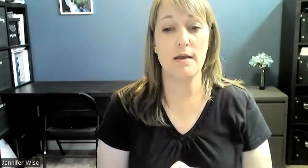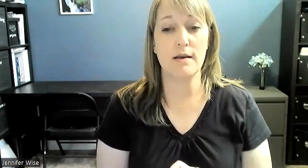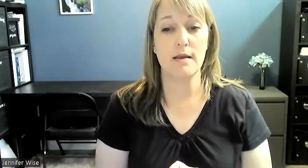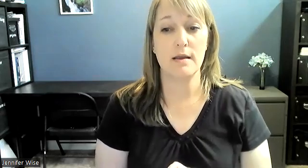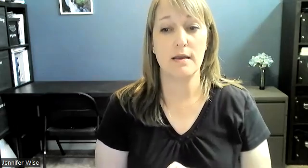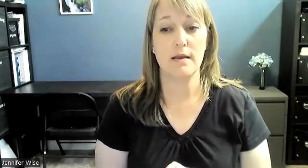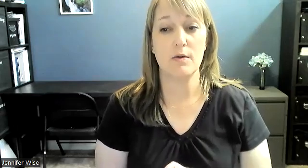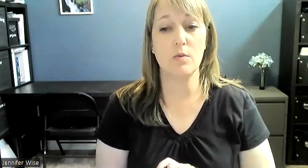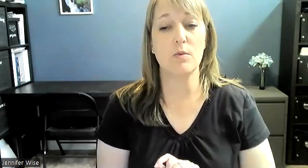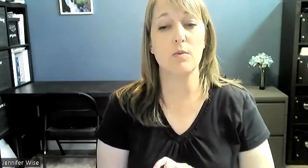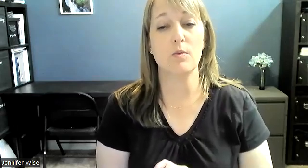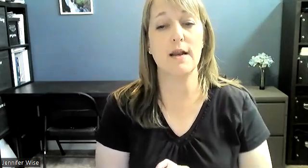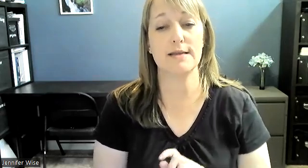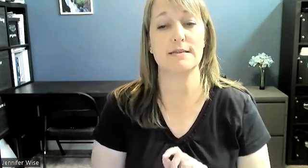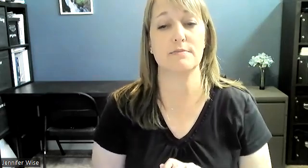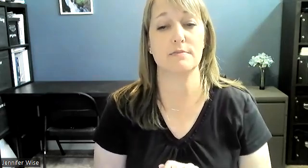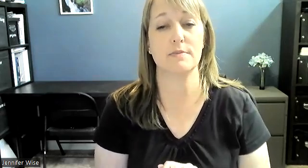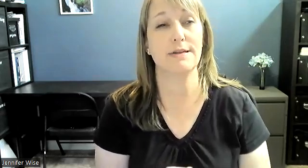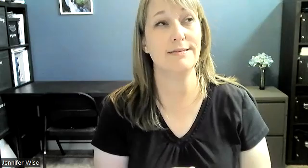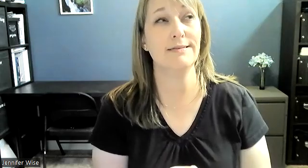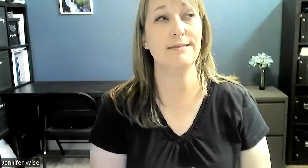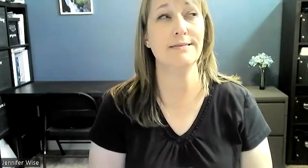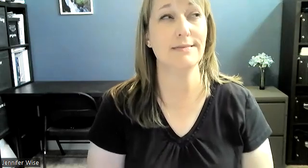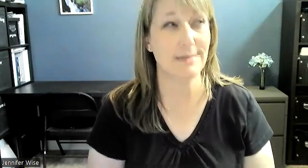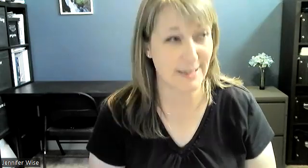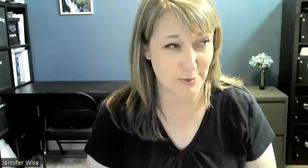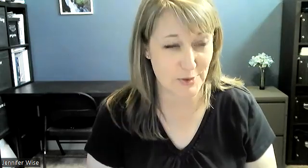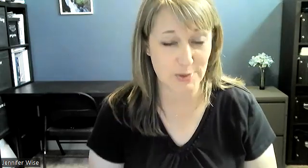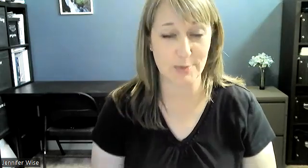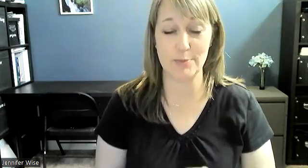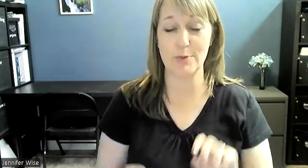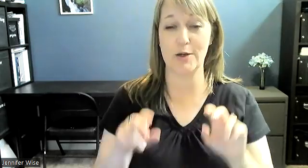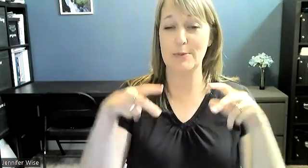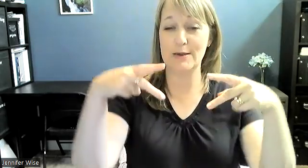One is, well, I don't know which one's more common.